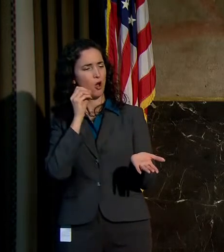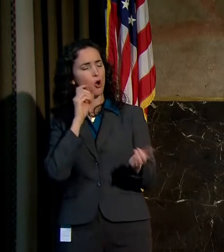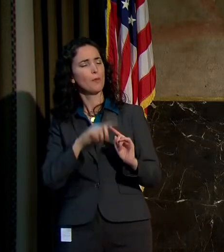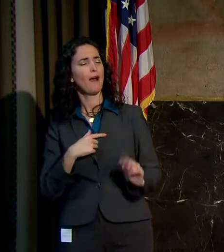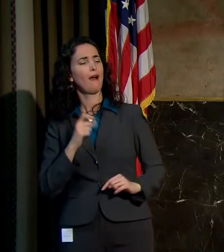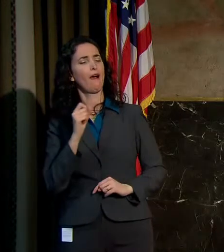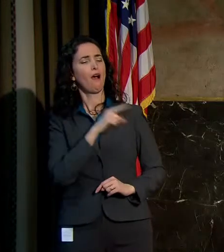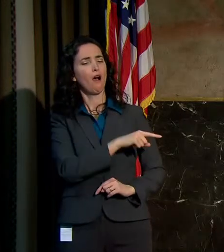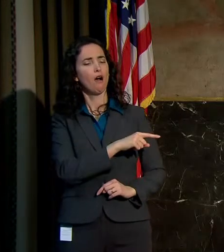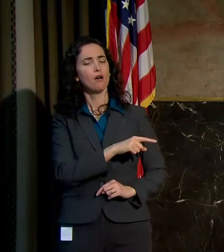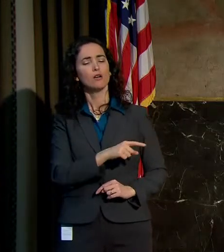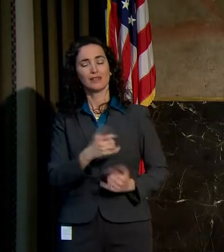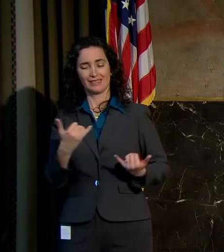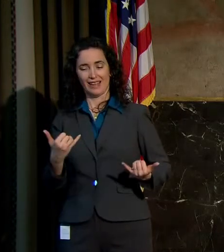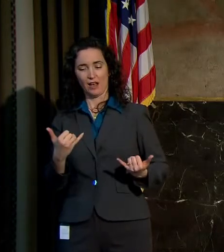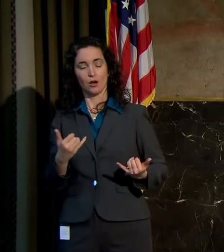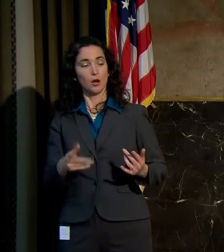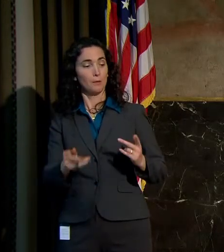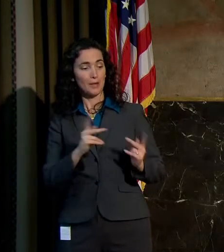those who are vaccinated?